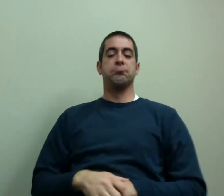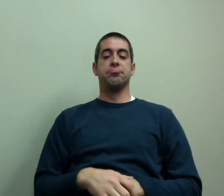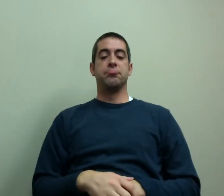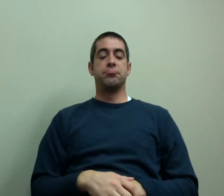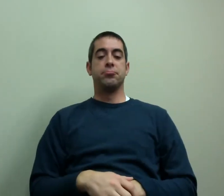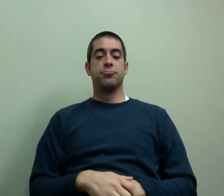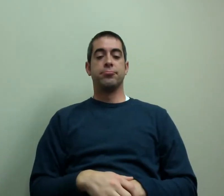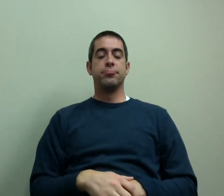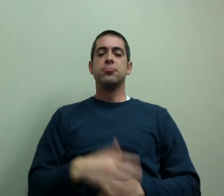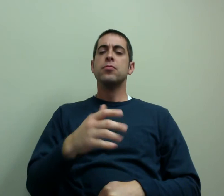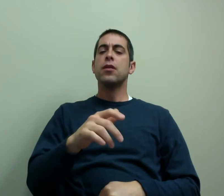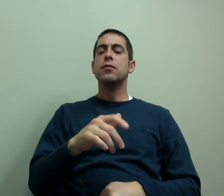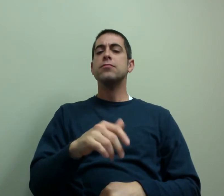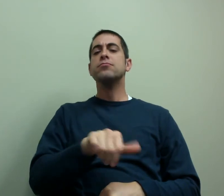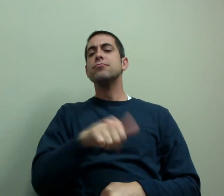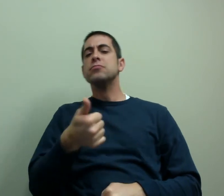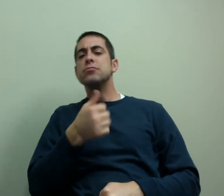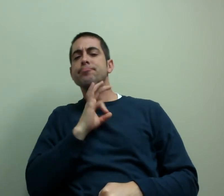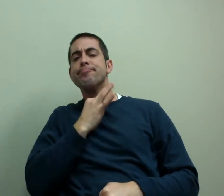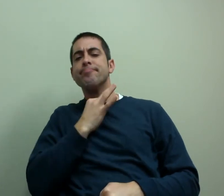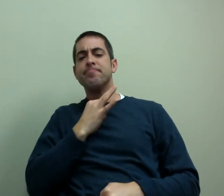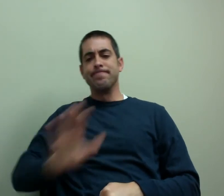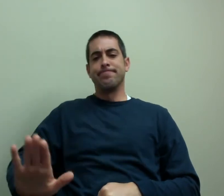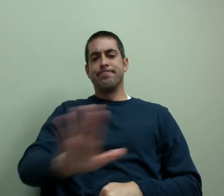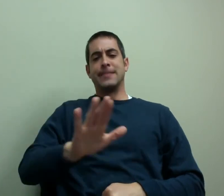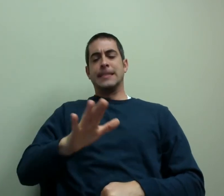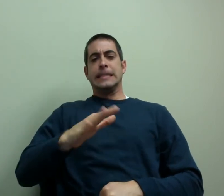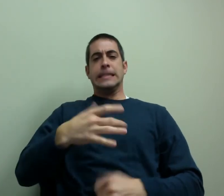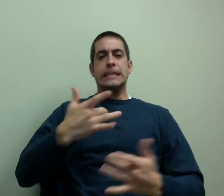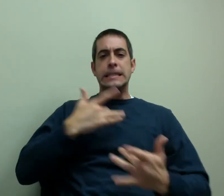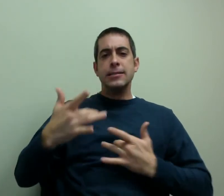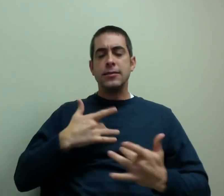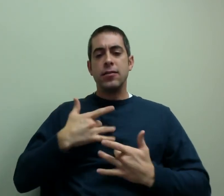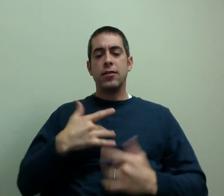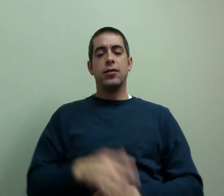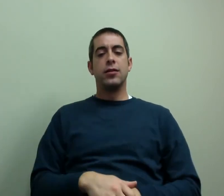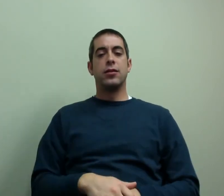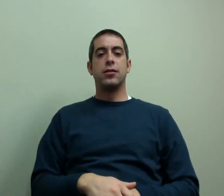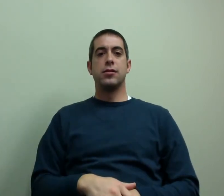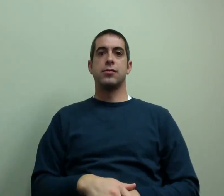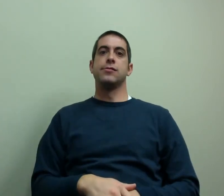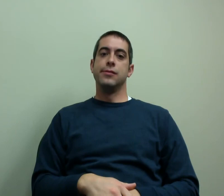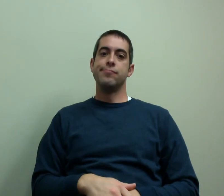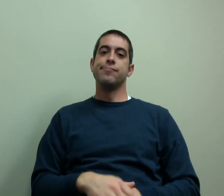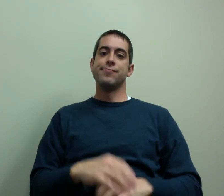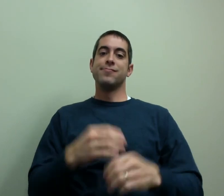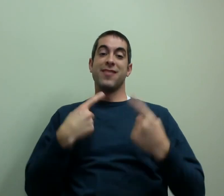What are some other issues the deaf have in Fort Wayne? They are often unable to communicate effectively with the police